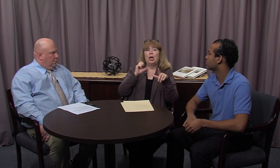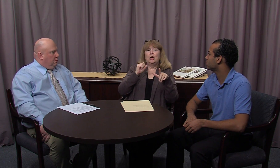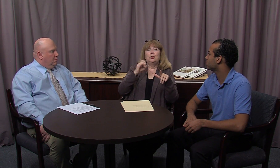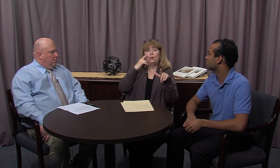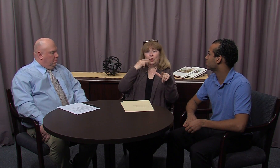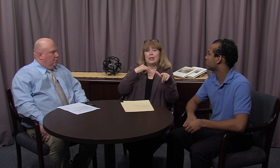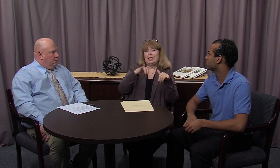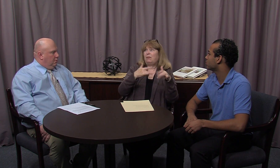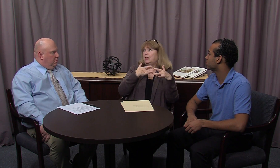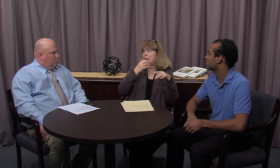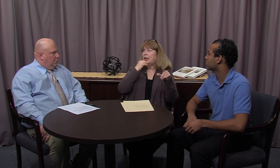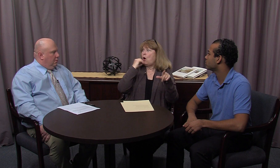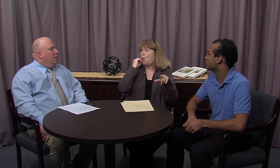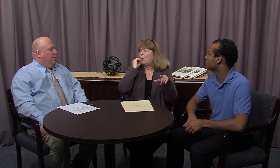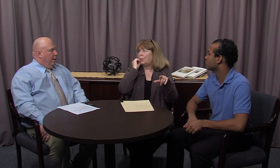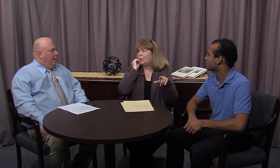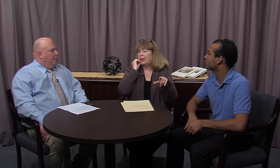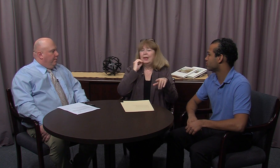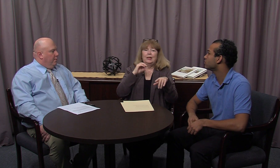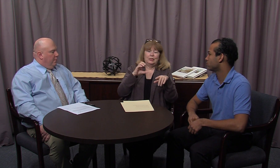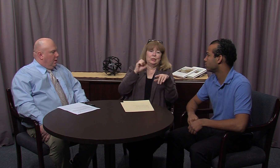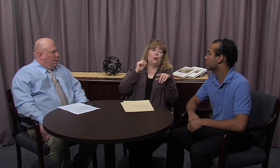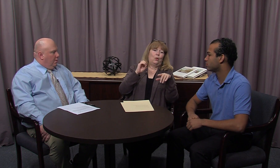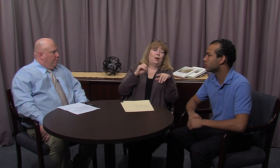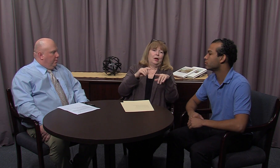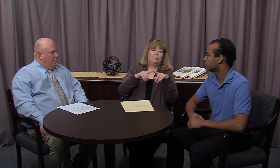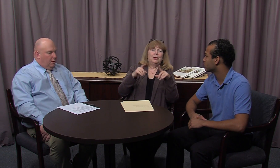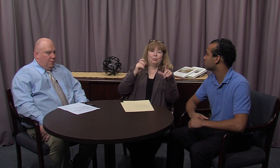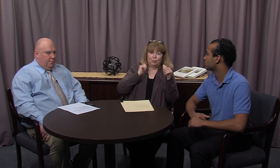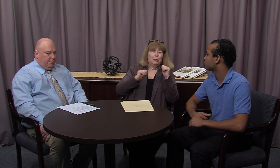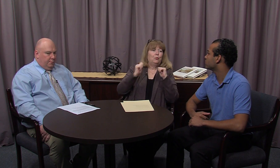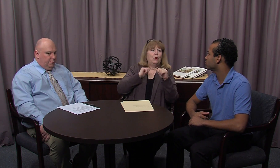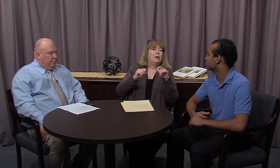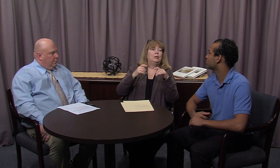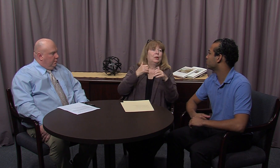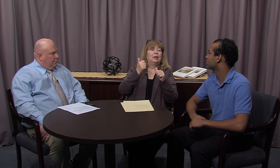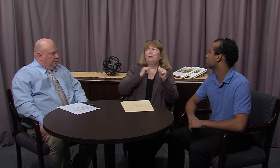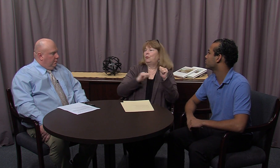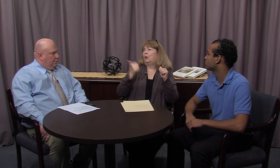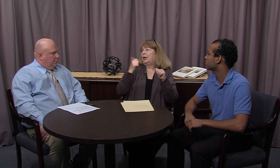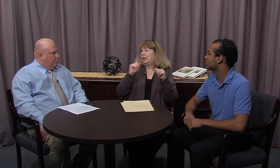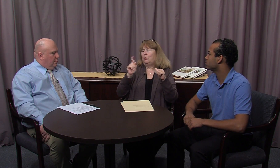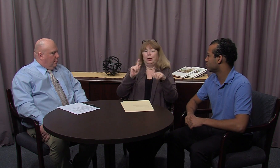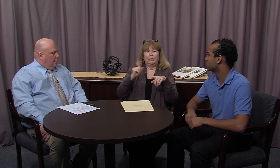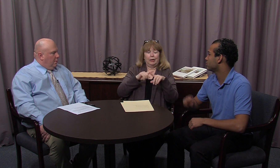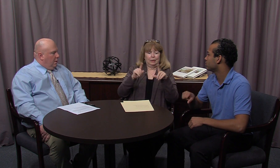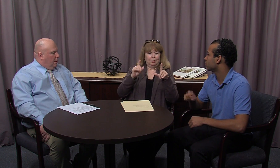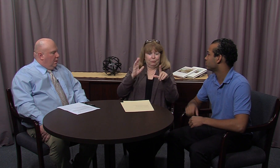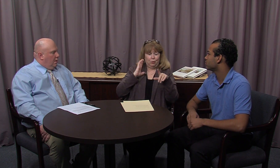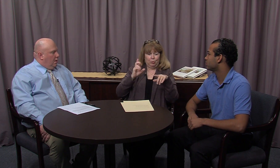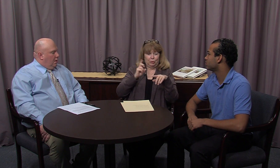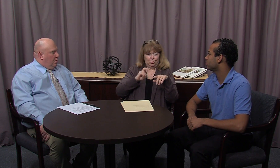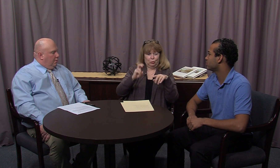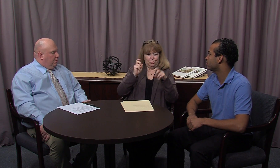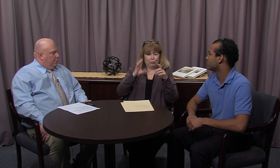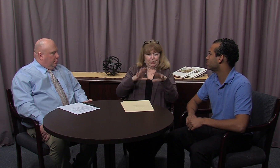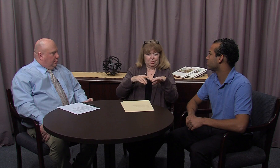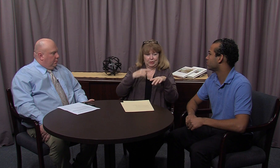So for us, that feels like home. Yeah. So, but for performing, we can perform anywhere. And a former tour director said